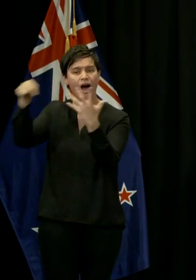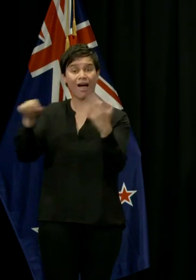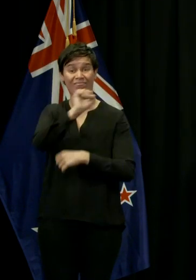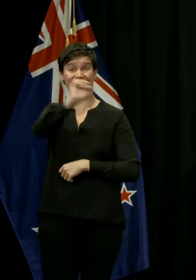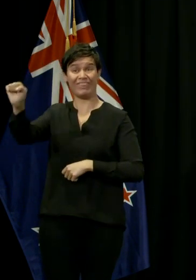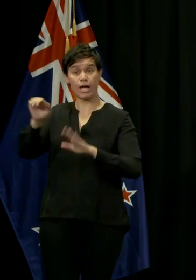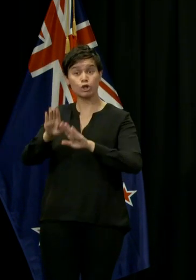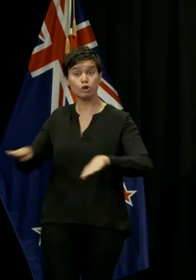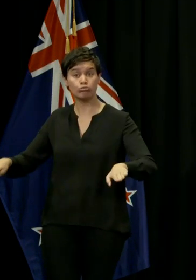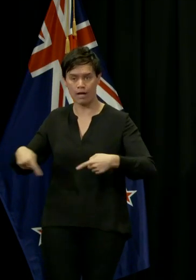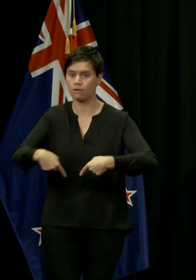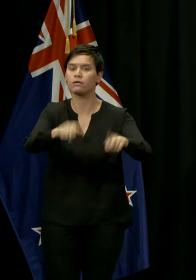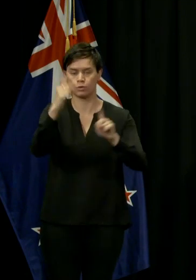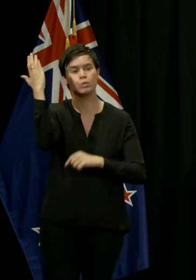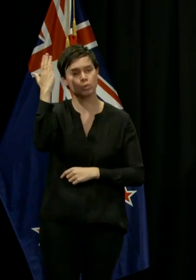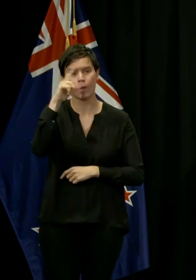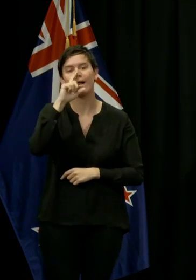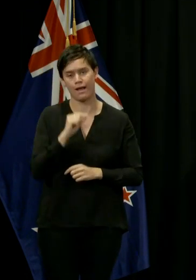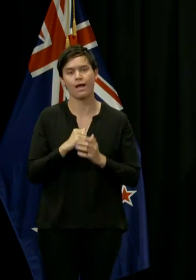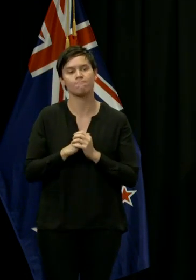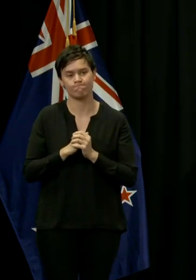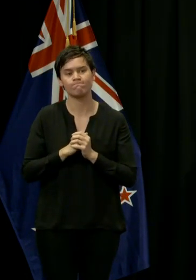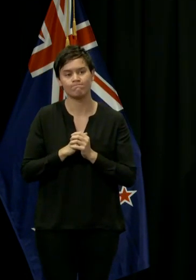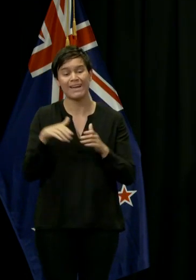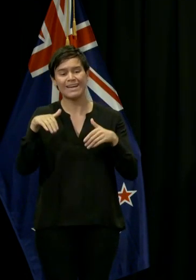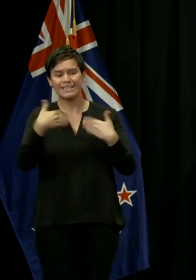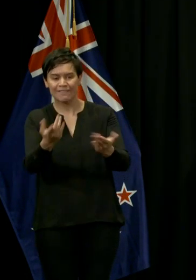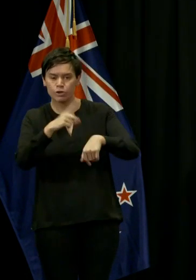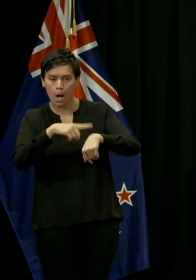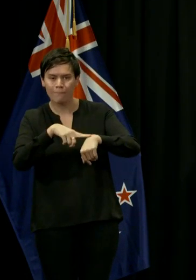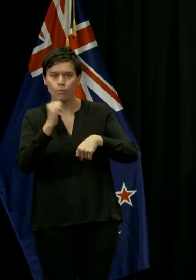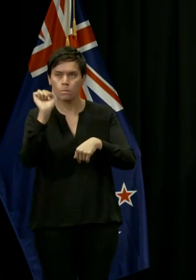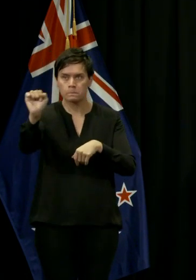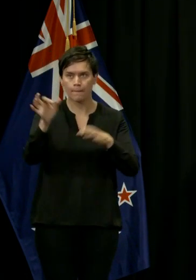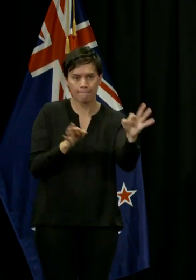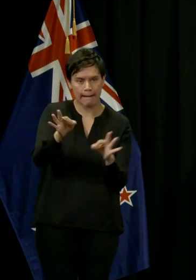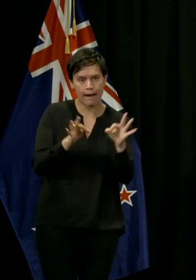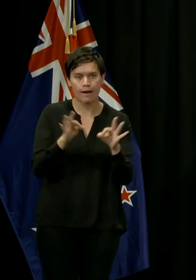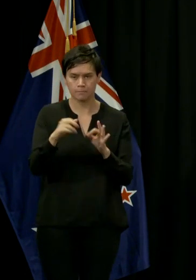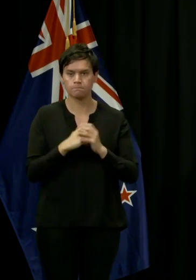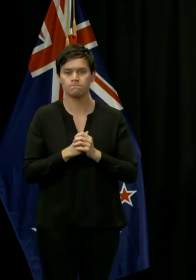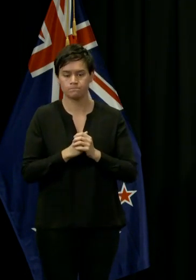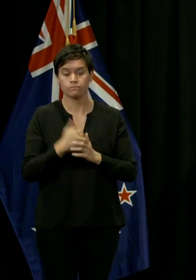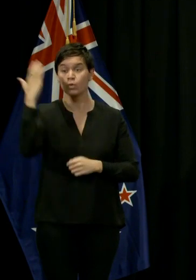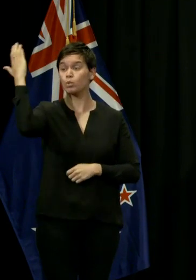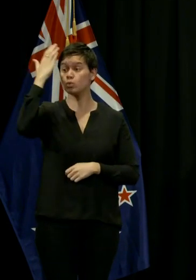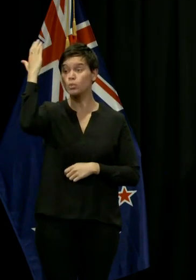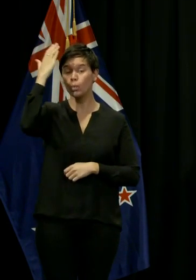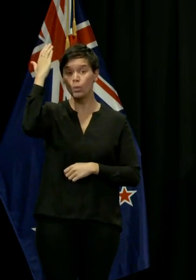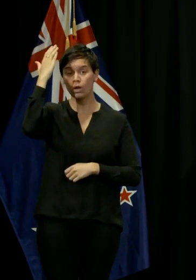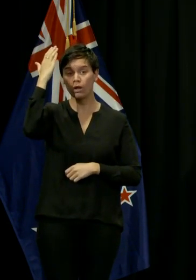list. This will give them time to plan, but it will be temporary. Schools will close